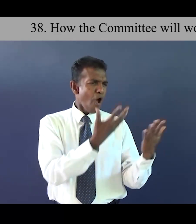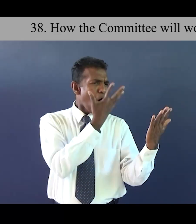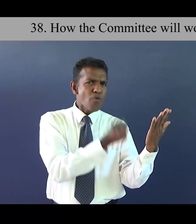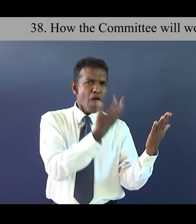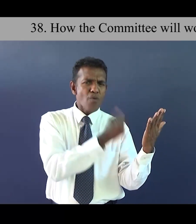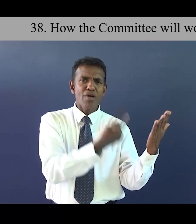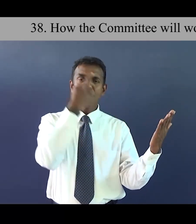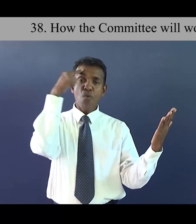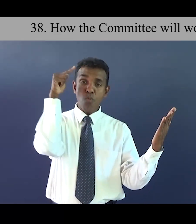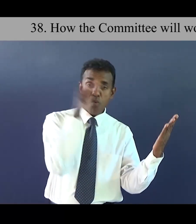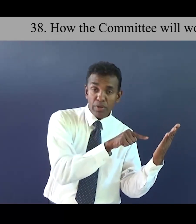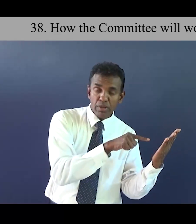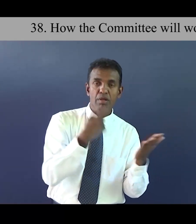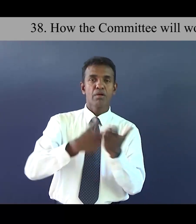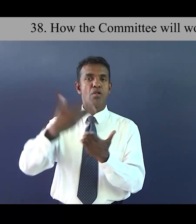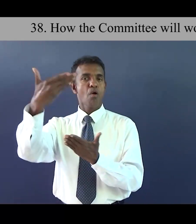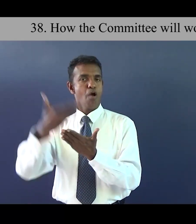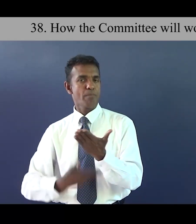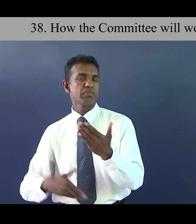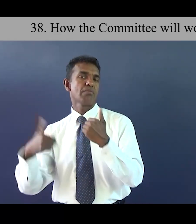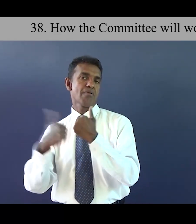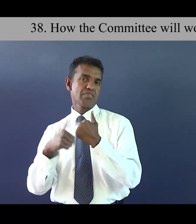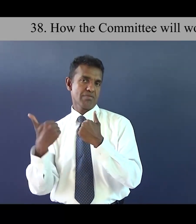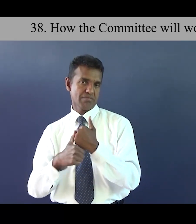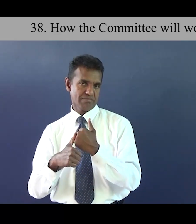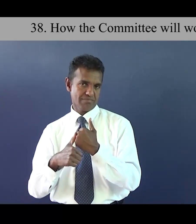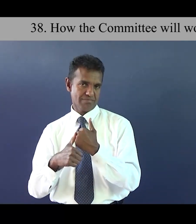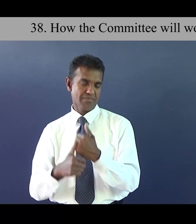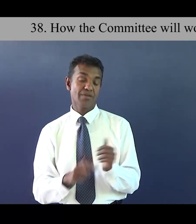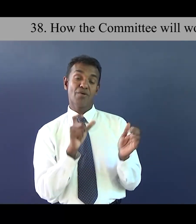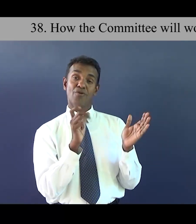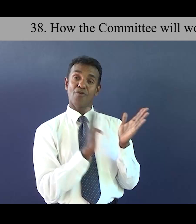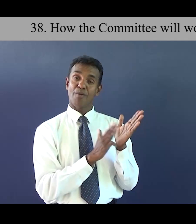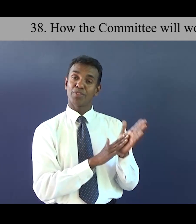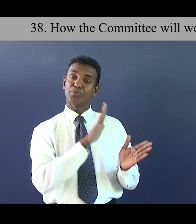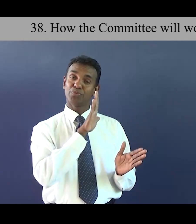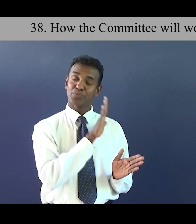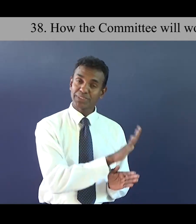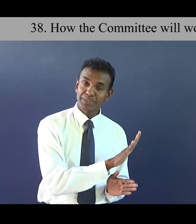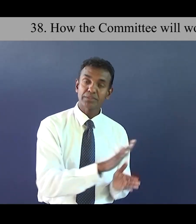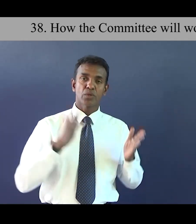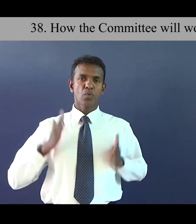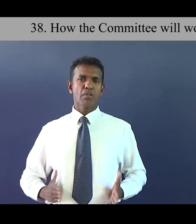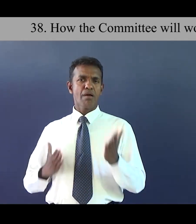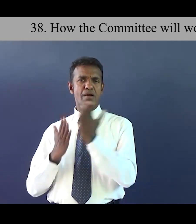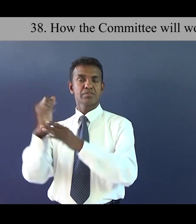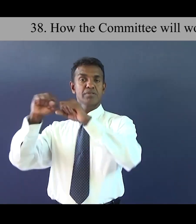write reports about how their work fits into this agreement.